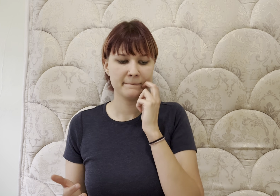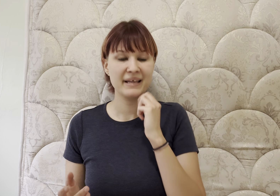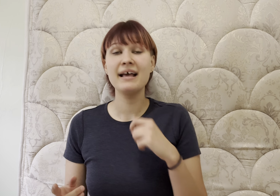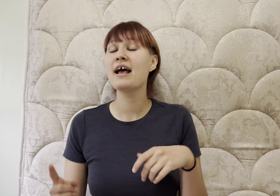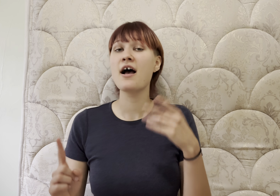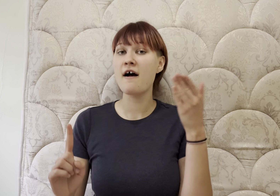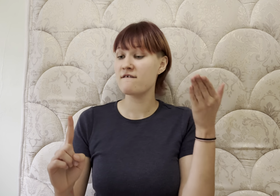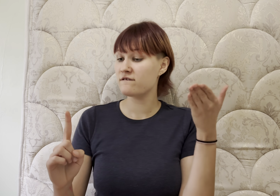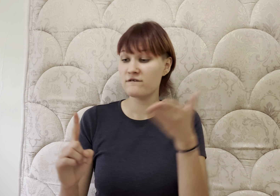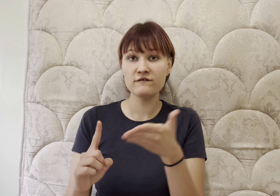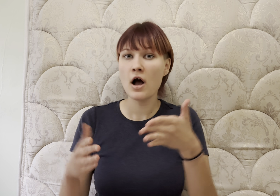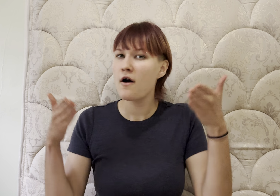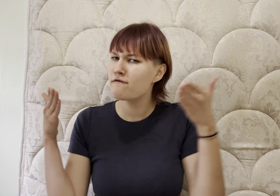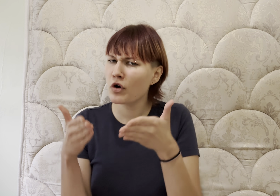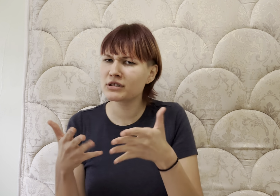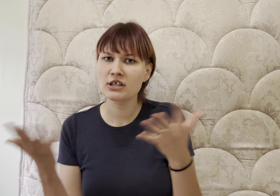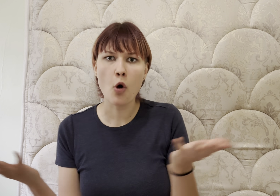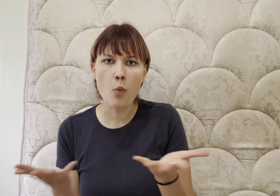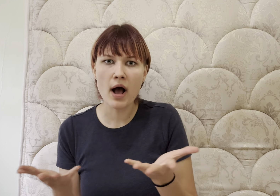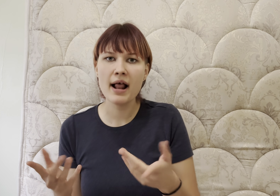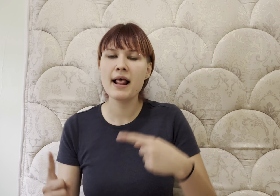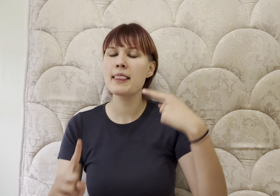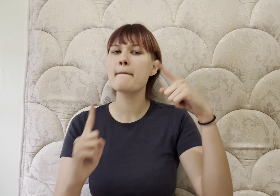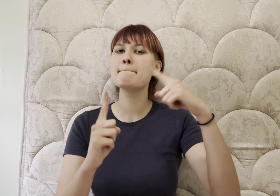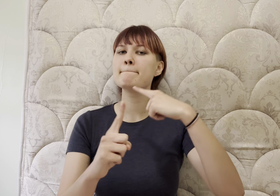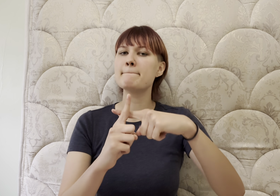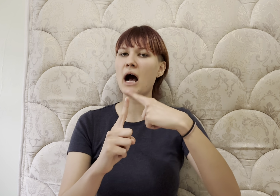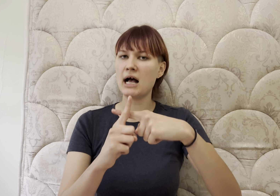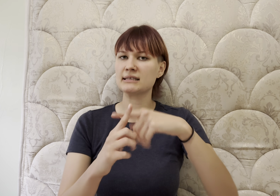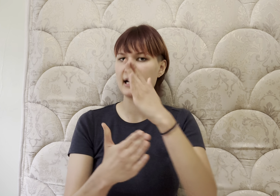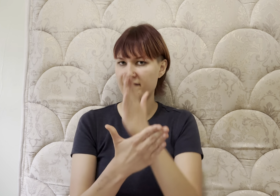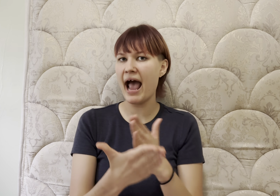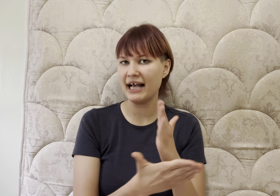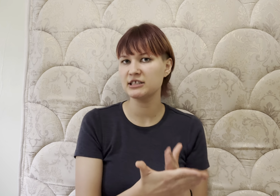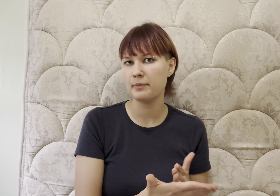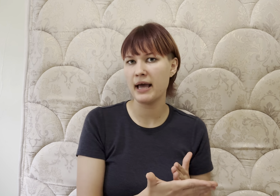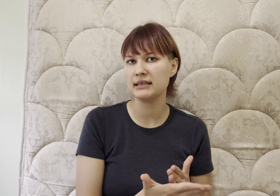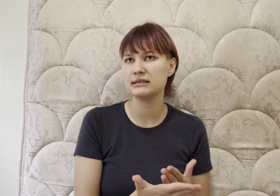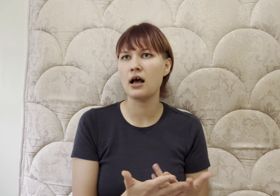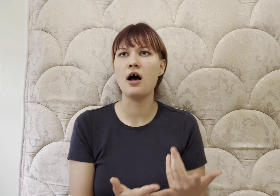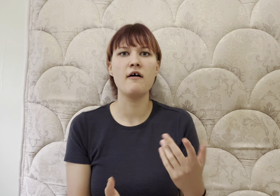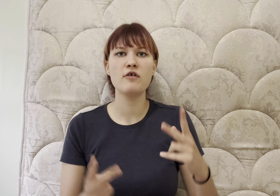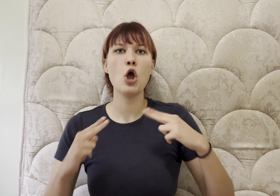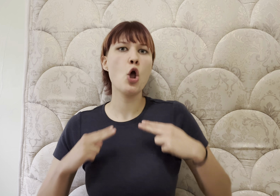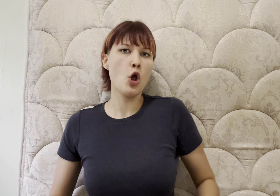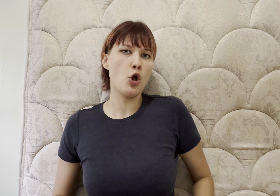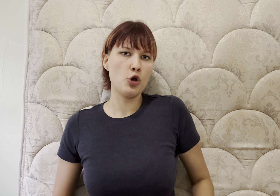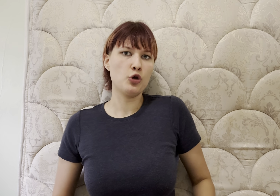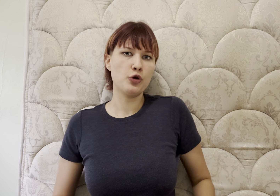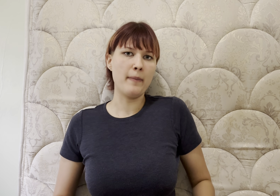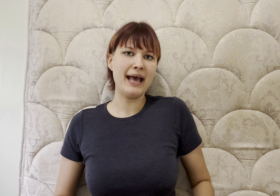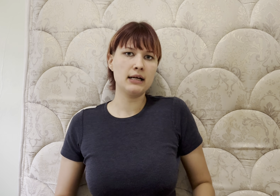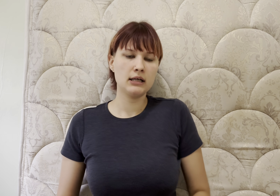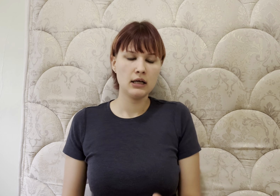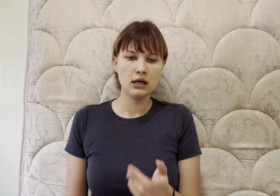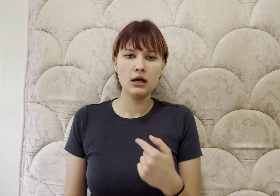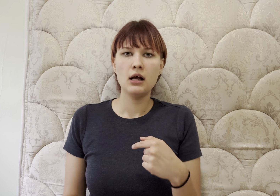human and humankind, and it focuses not on childhood traumas, but more on